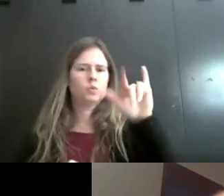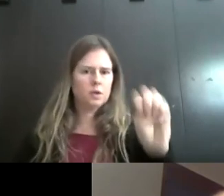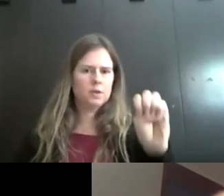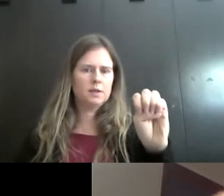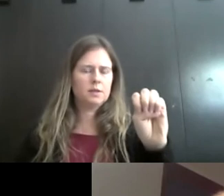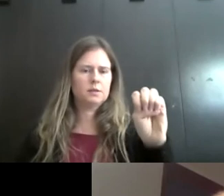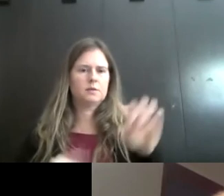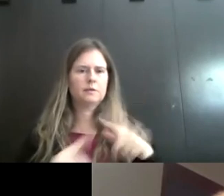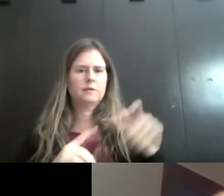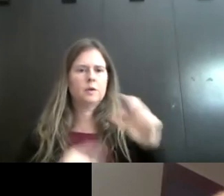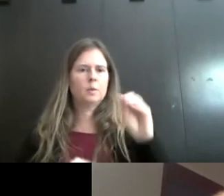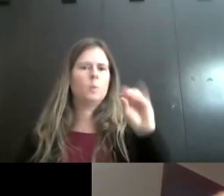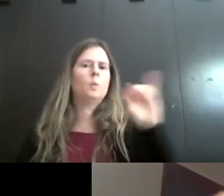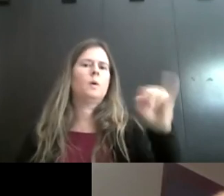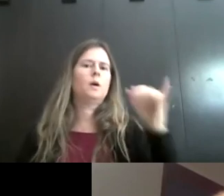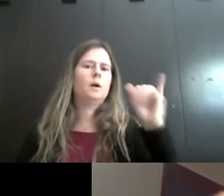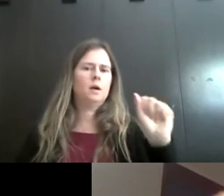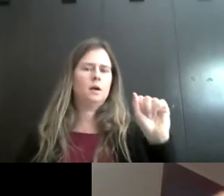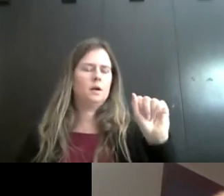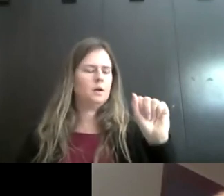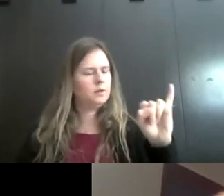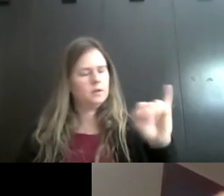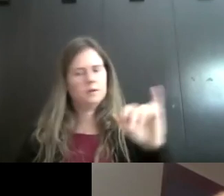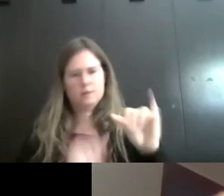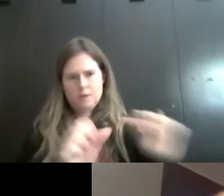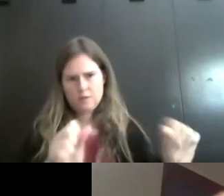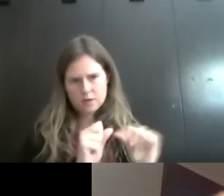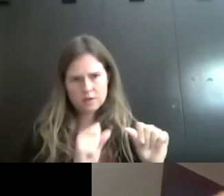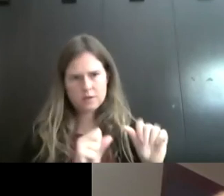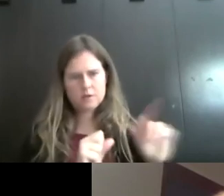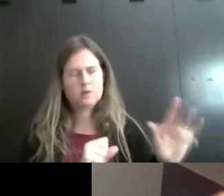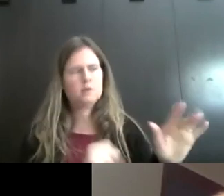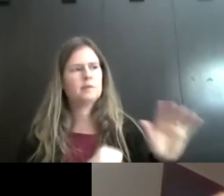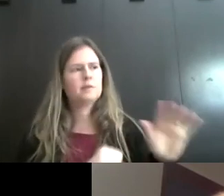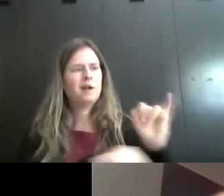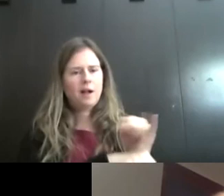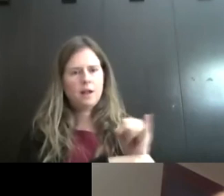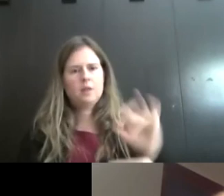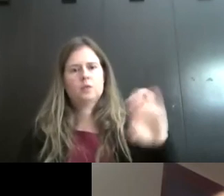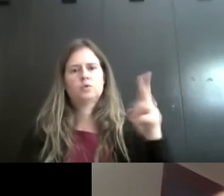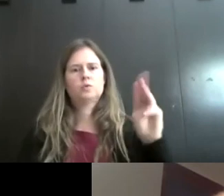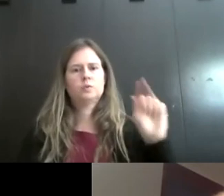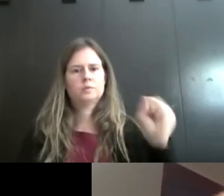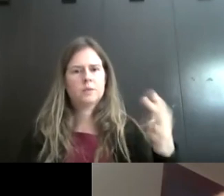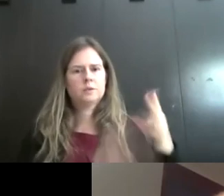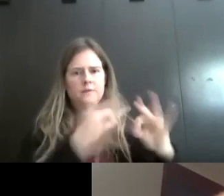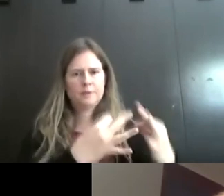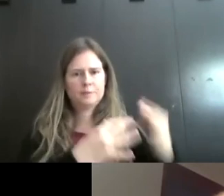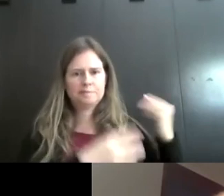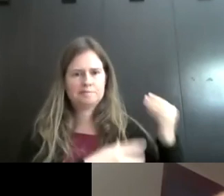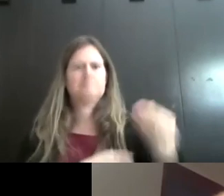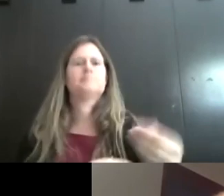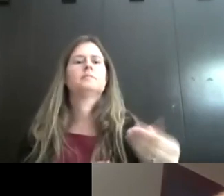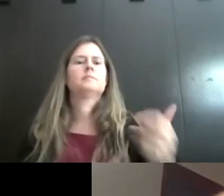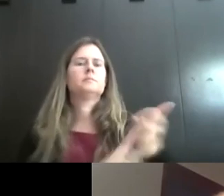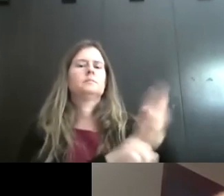family's island Chumash, and have connections to several villages within Chumash, and she's been